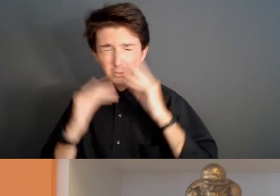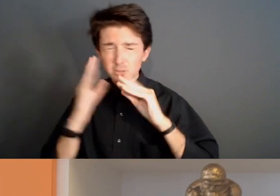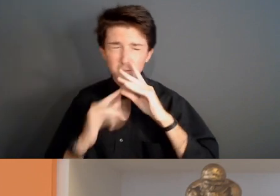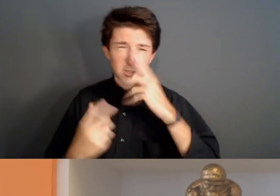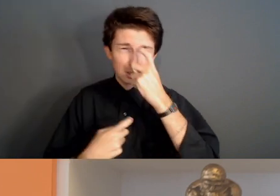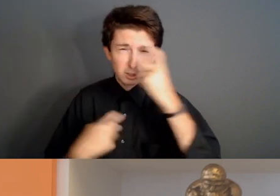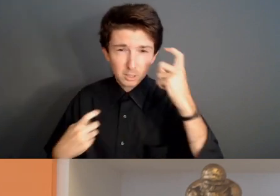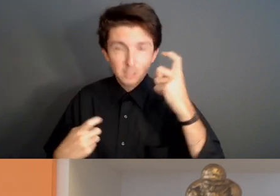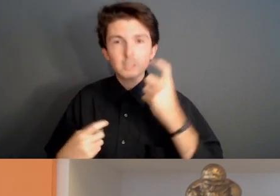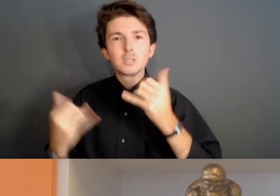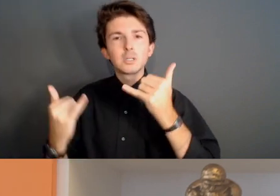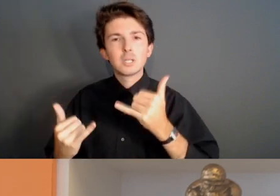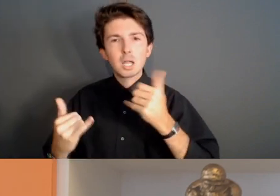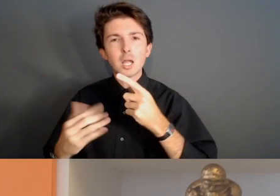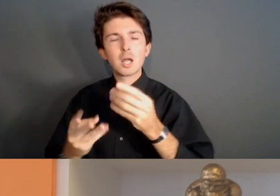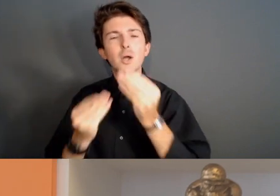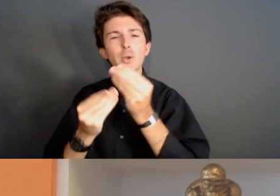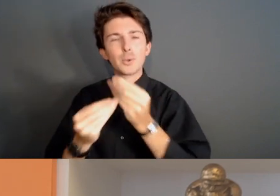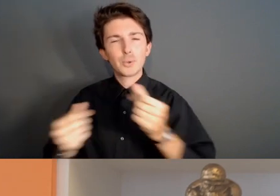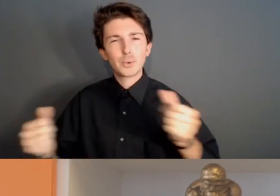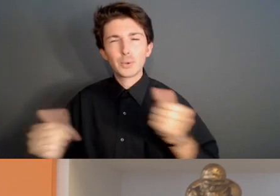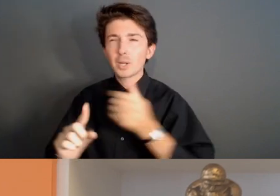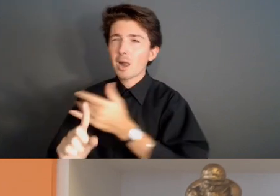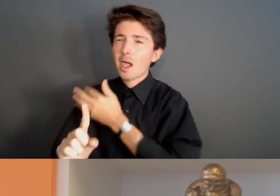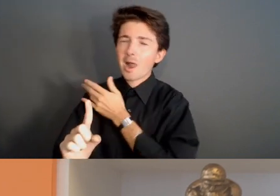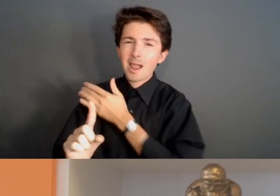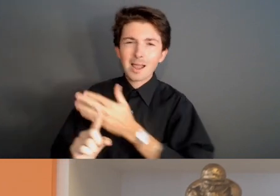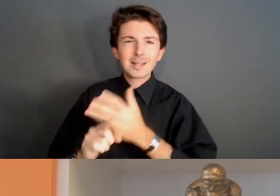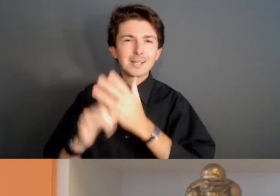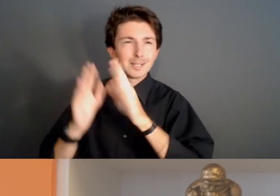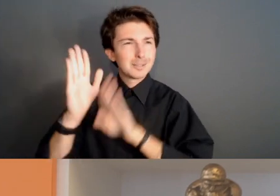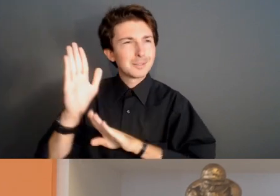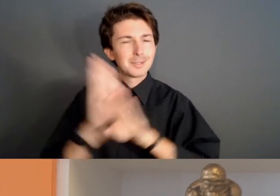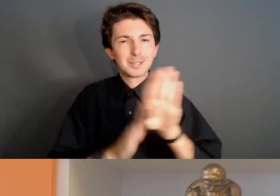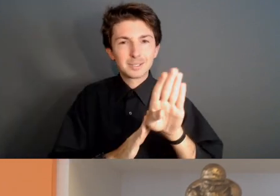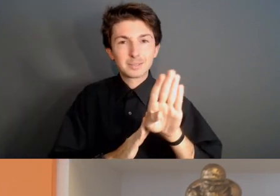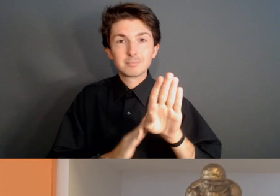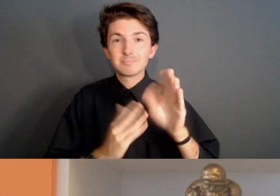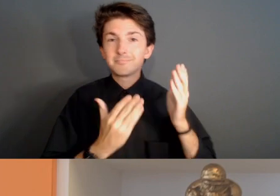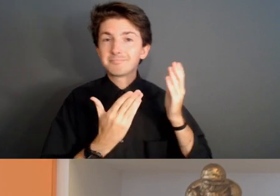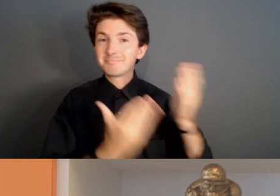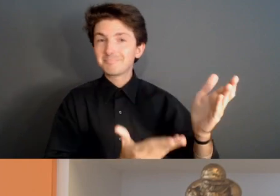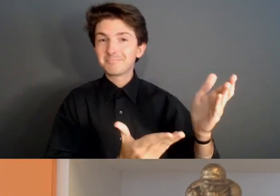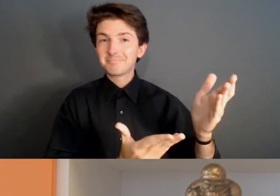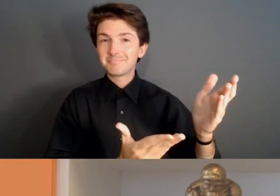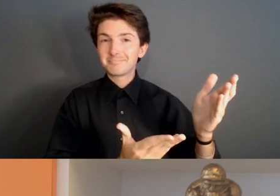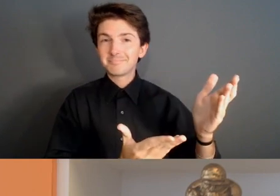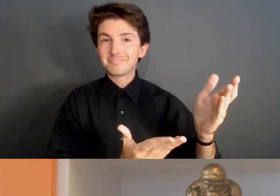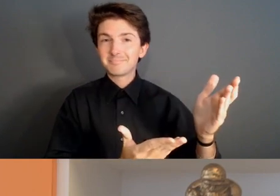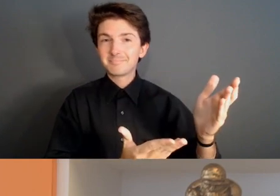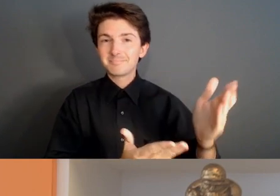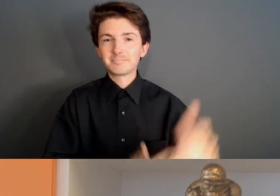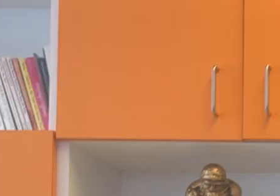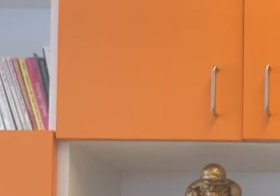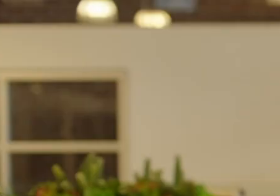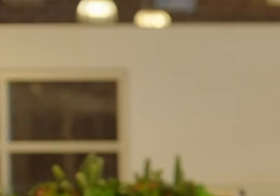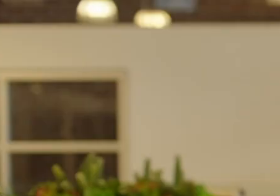uses her artwork to depict the trauma she survived and heal her past. And with that, Harold, please take it